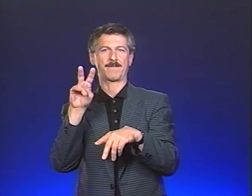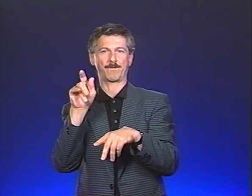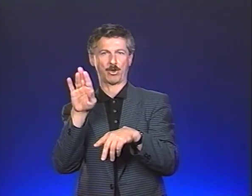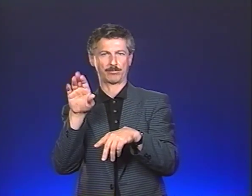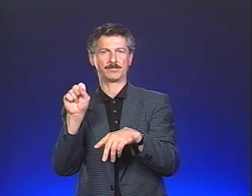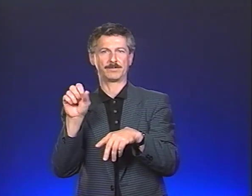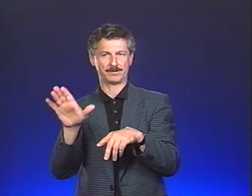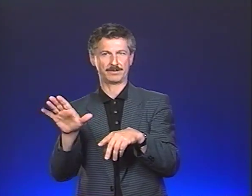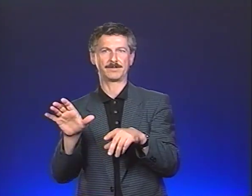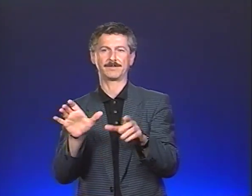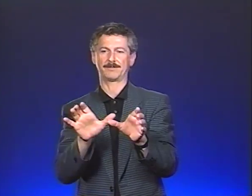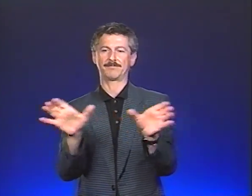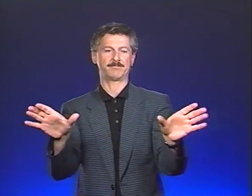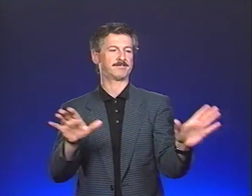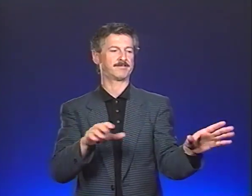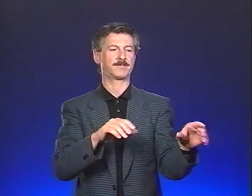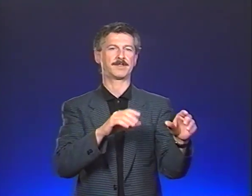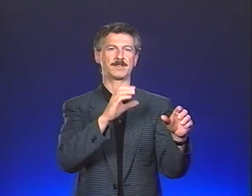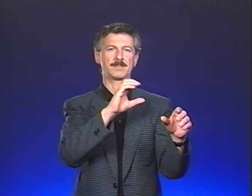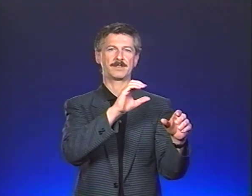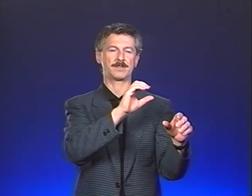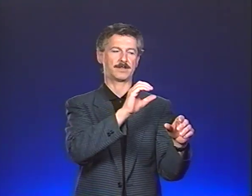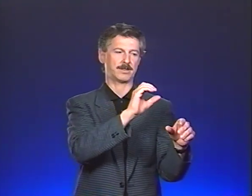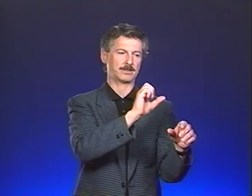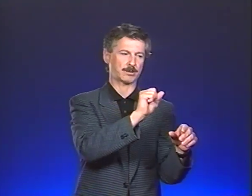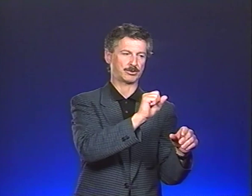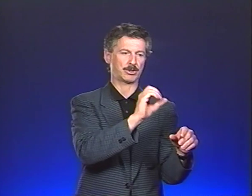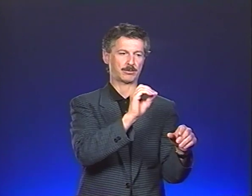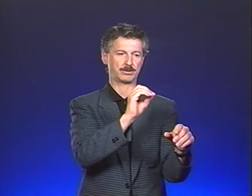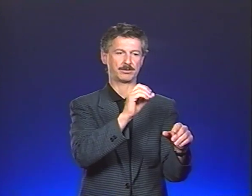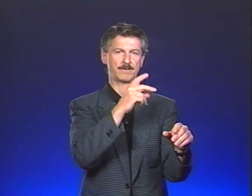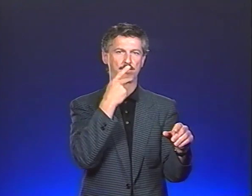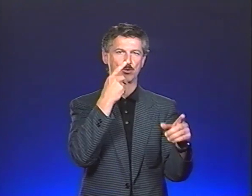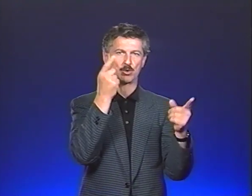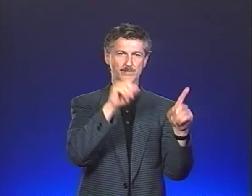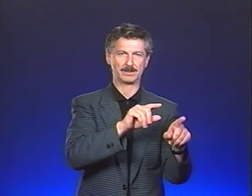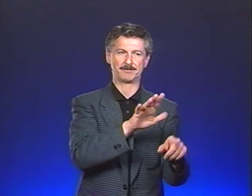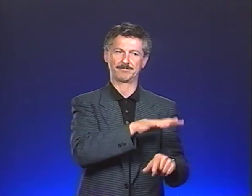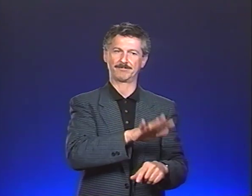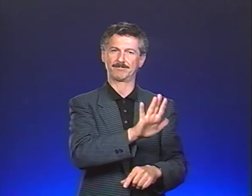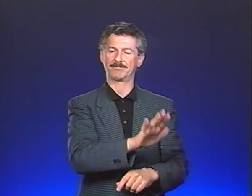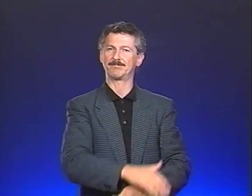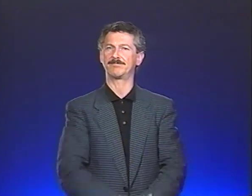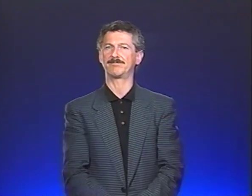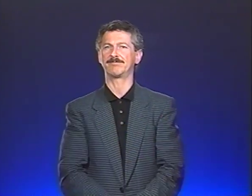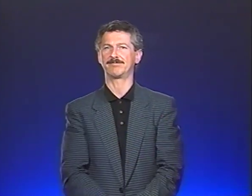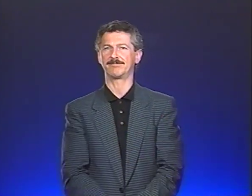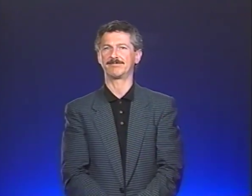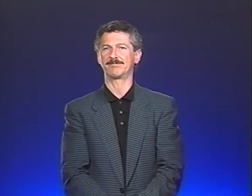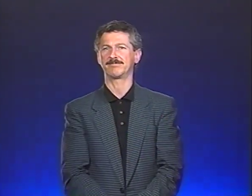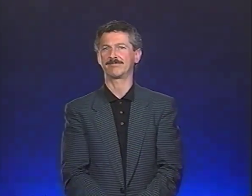So an ASL has two categories of verbs, plain verbs and subject-object agreement verbs.